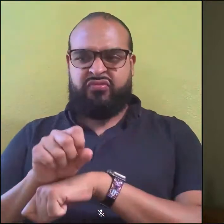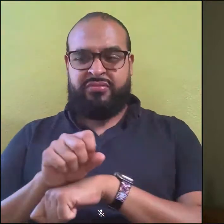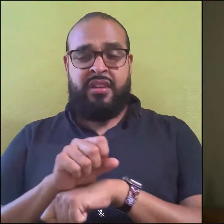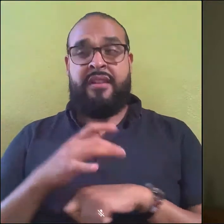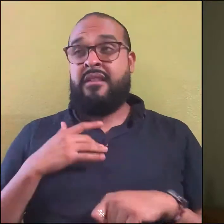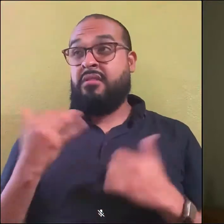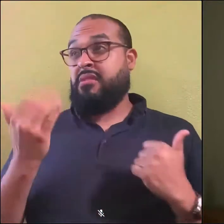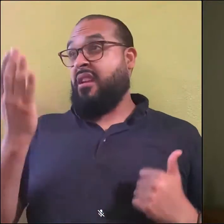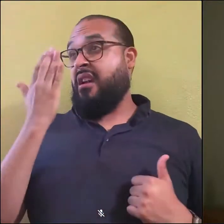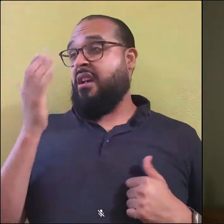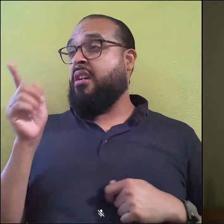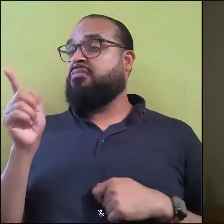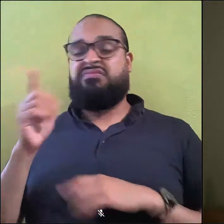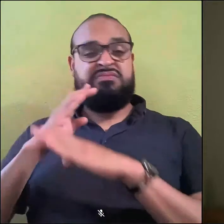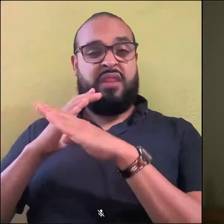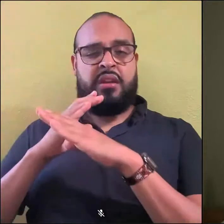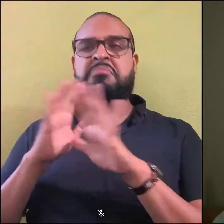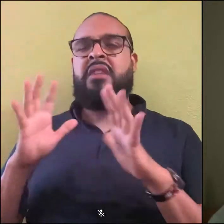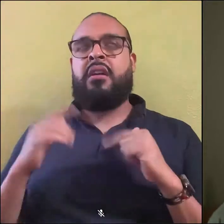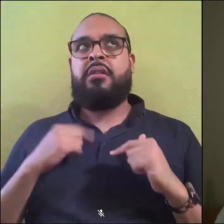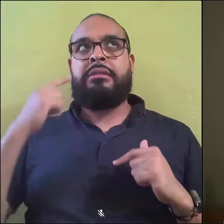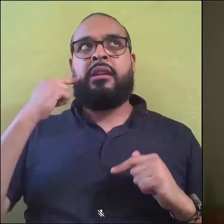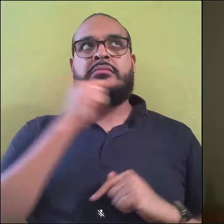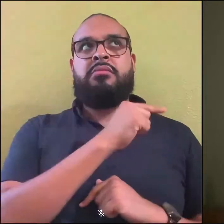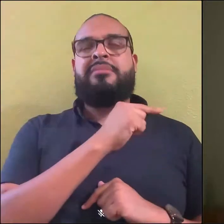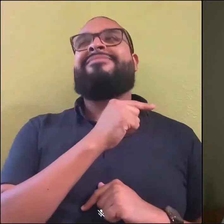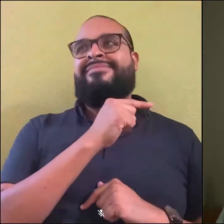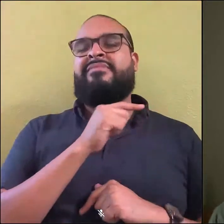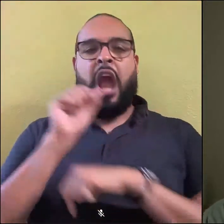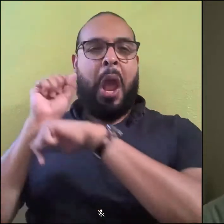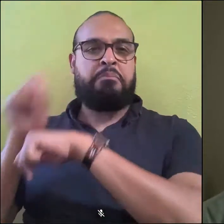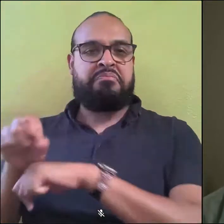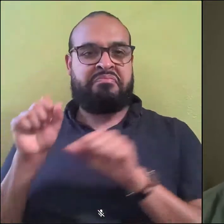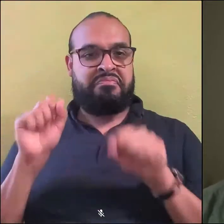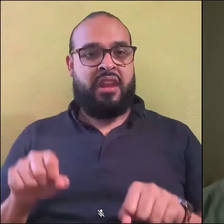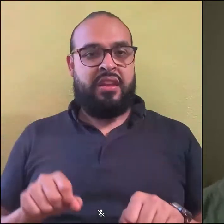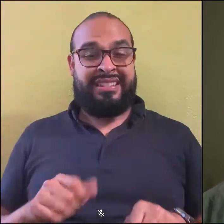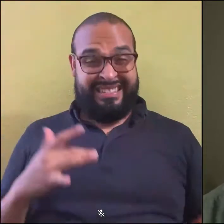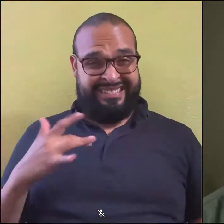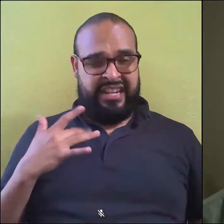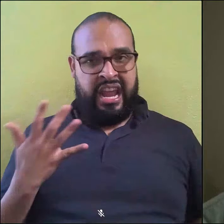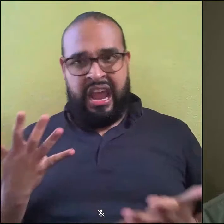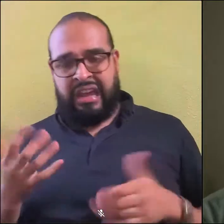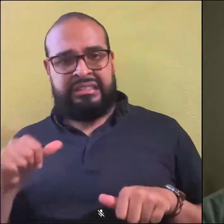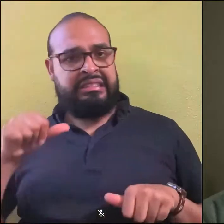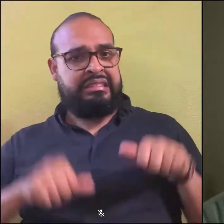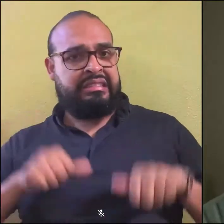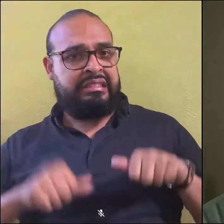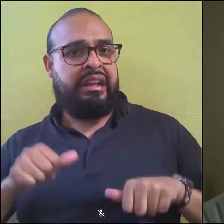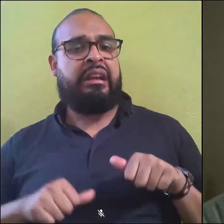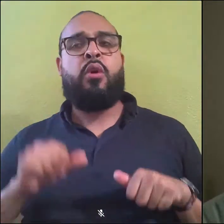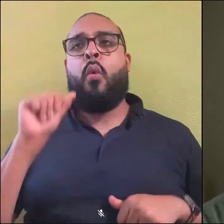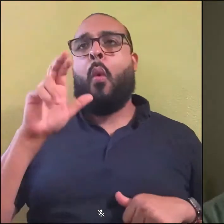So for me, whenever I face a given challenge, if I ever waver, or I'm dealing with imposter